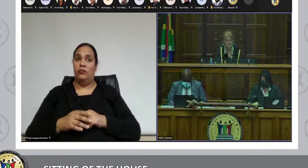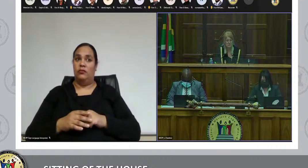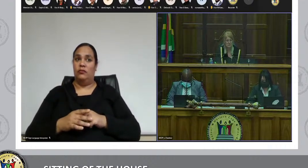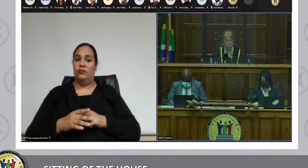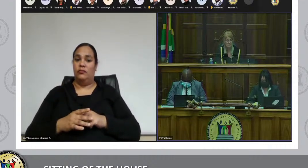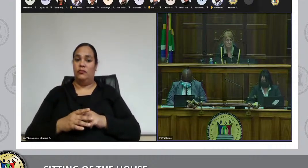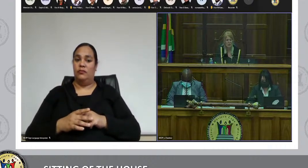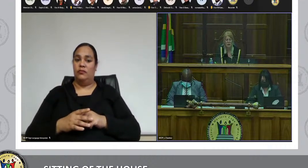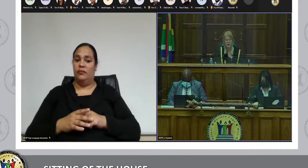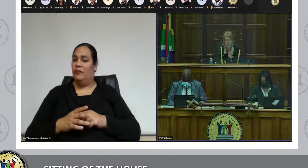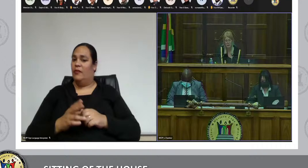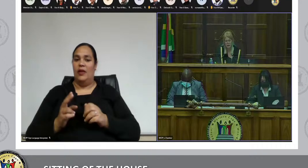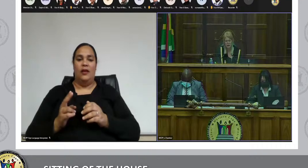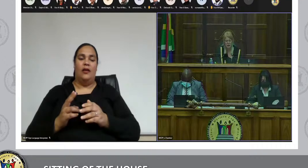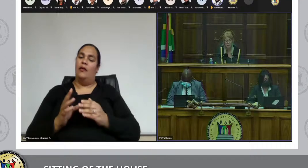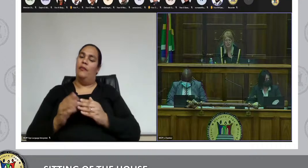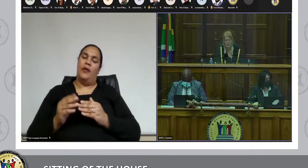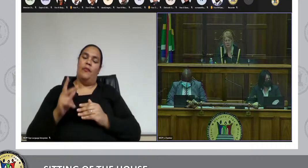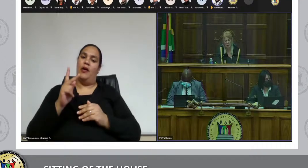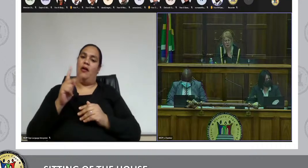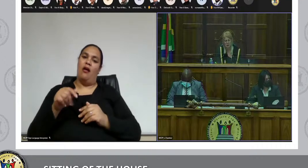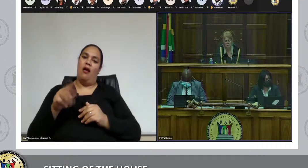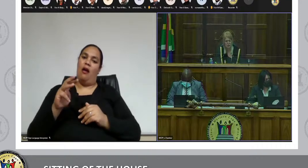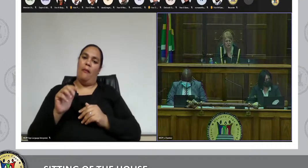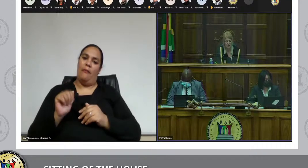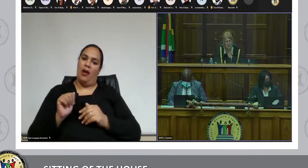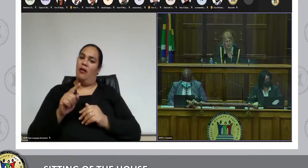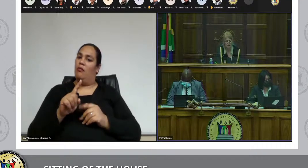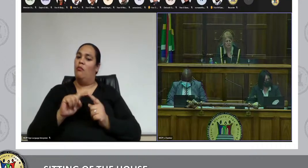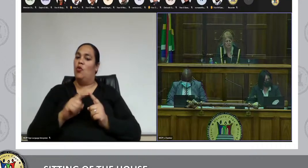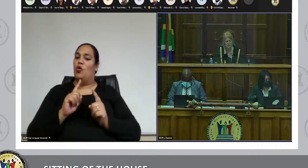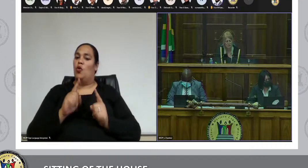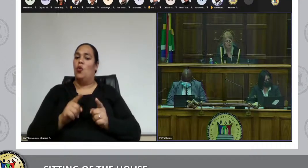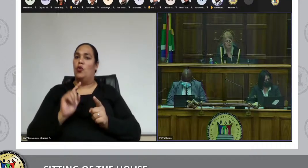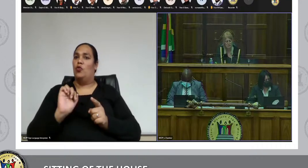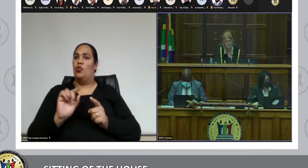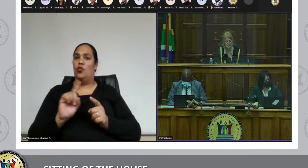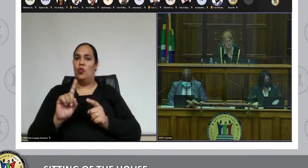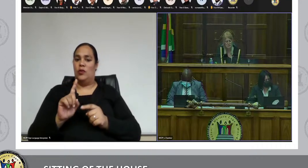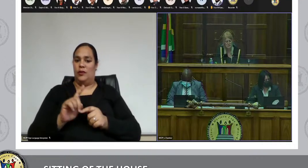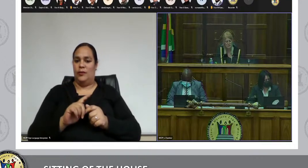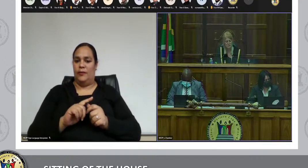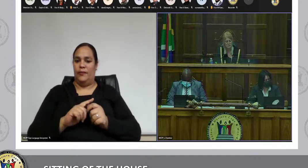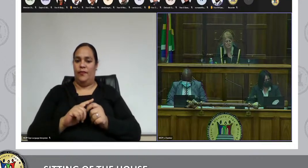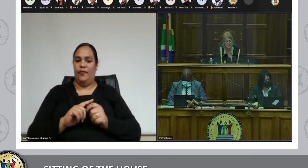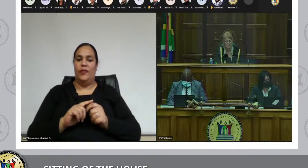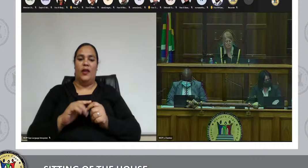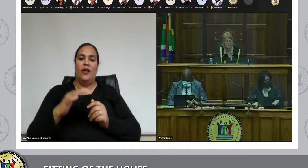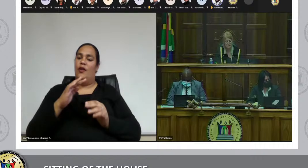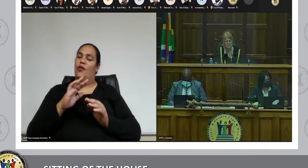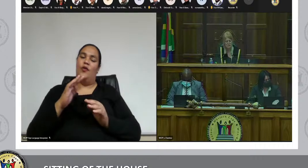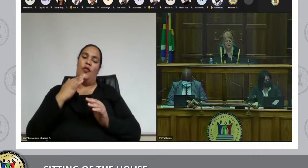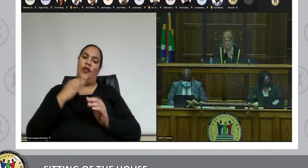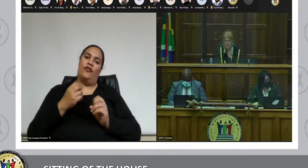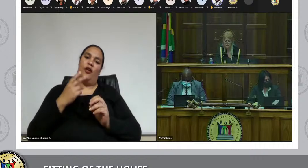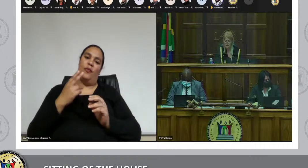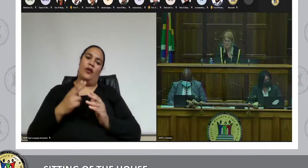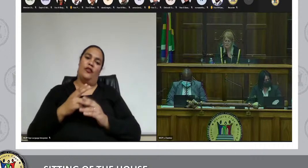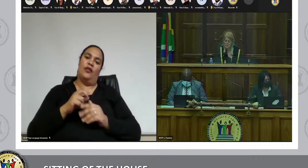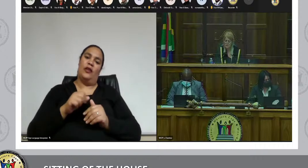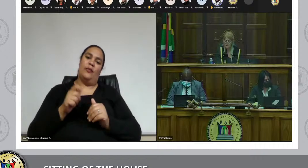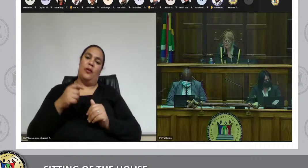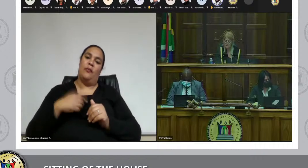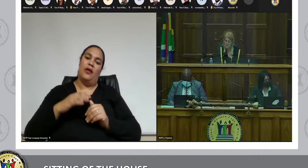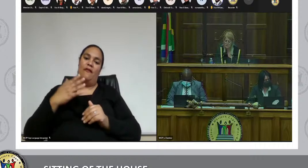Member Kama, Deputy Speaker. Honourable Kama, what's your point of order? No, thank you very much, Deputy Speaker. Actually, I